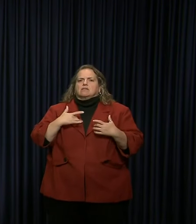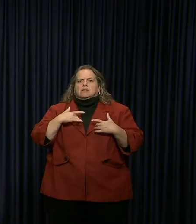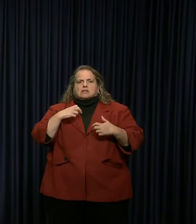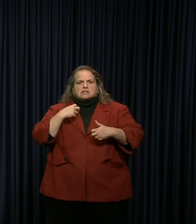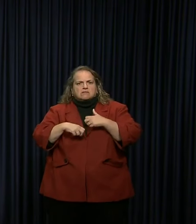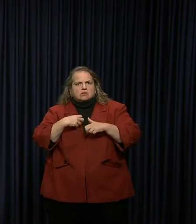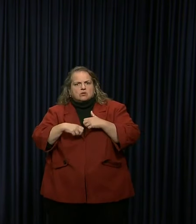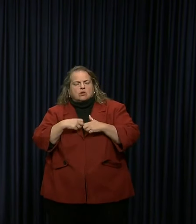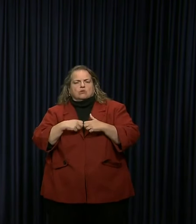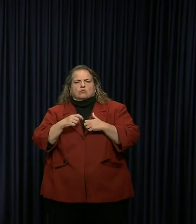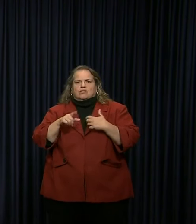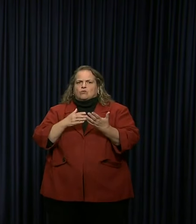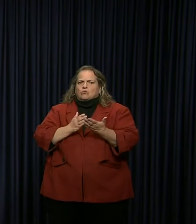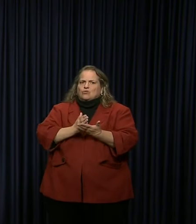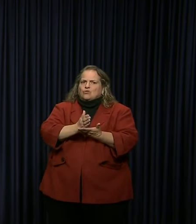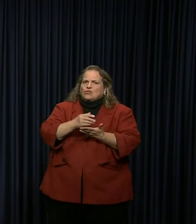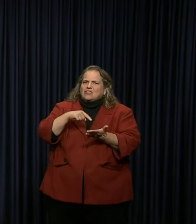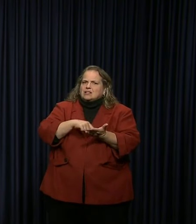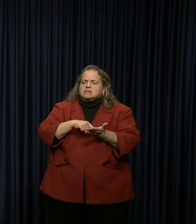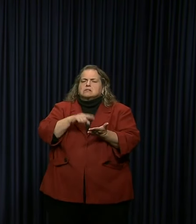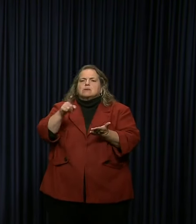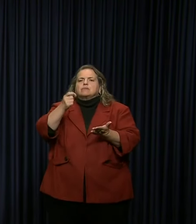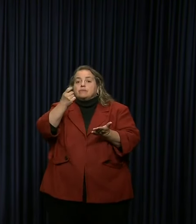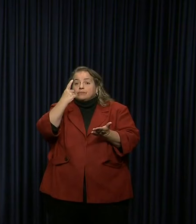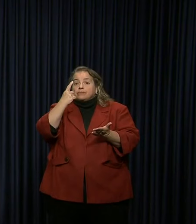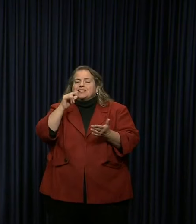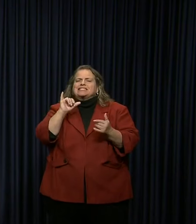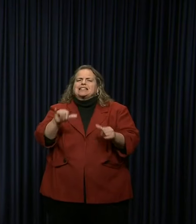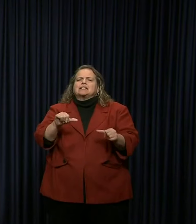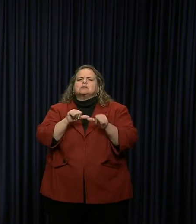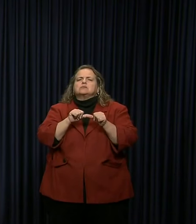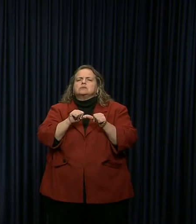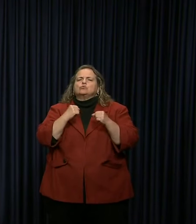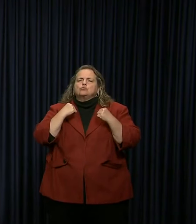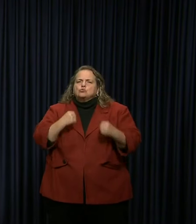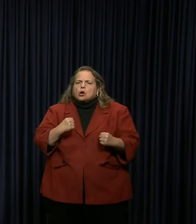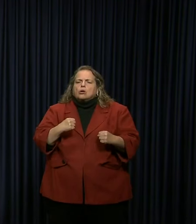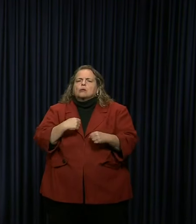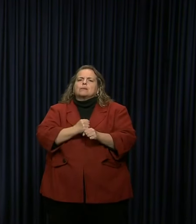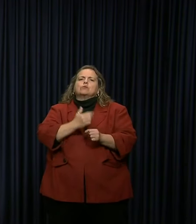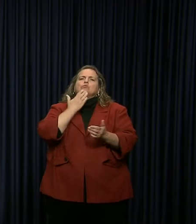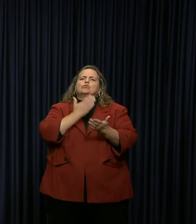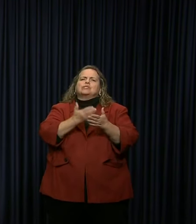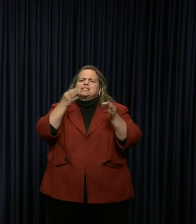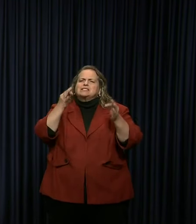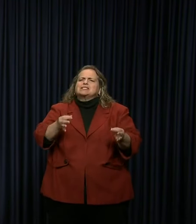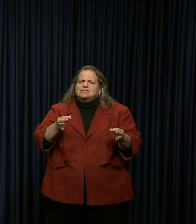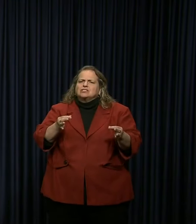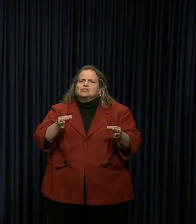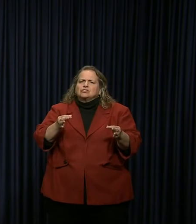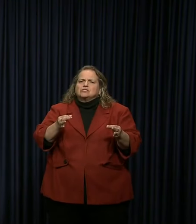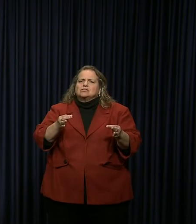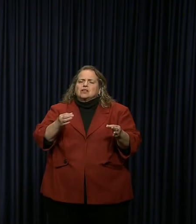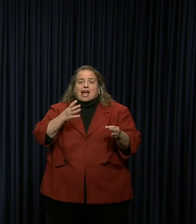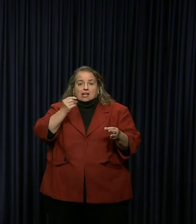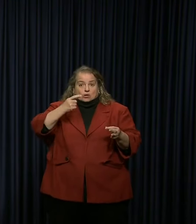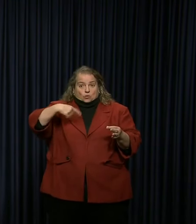this. But it's important that we stay strong so that we can make good decisions. And that when we